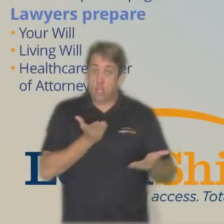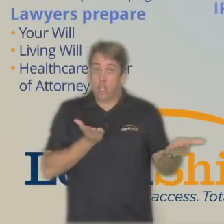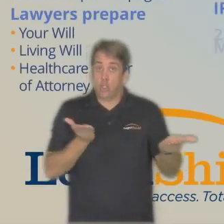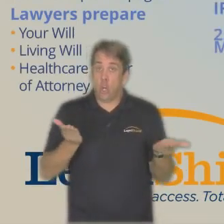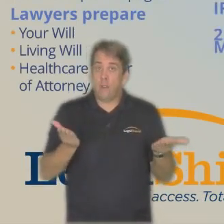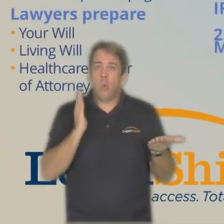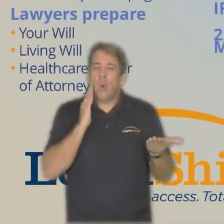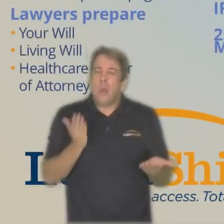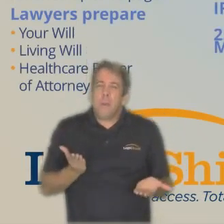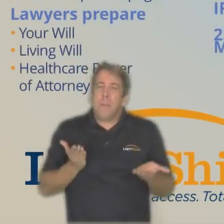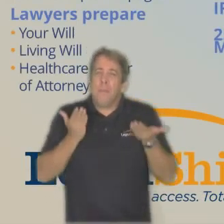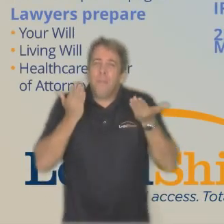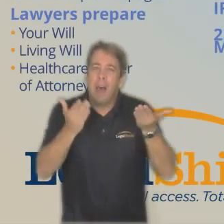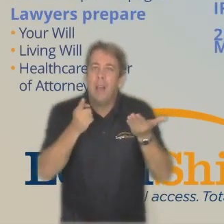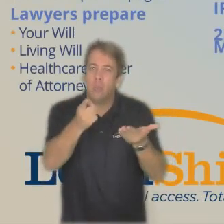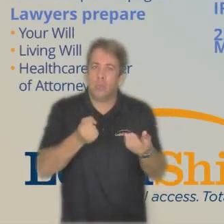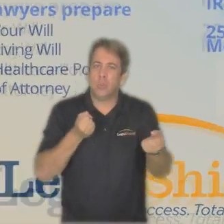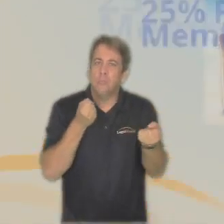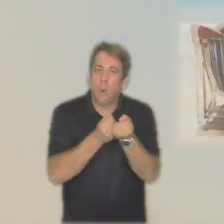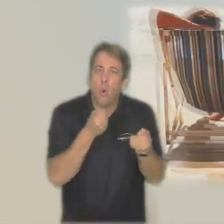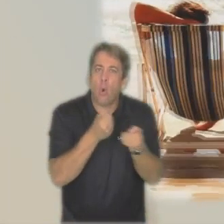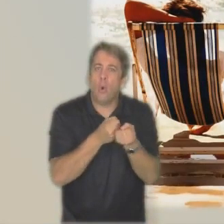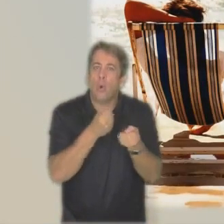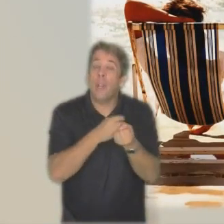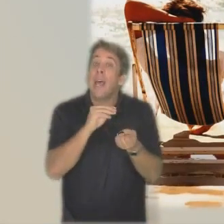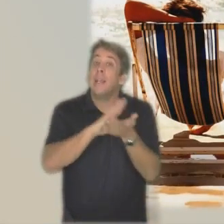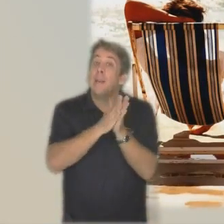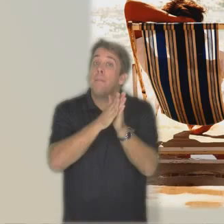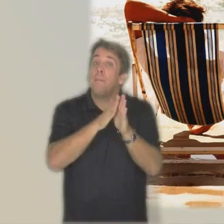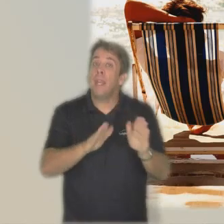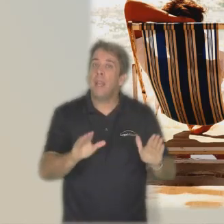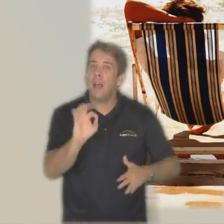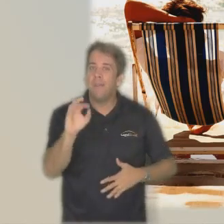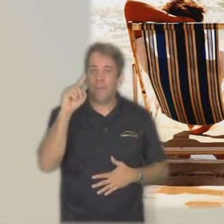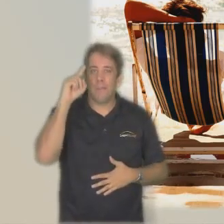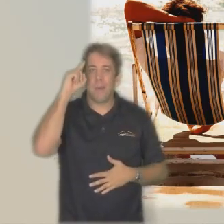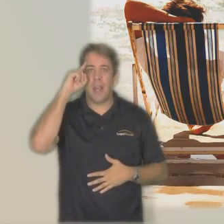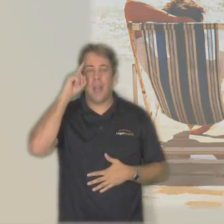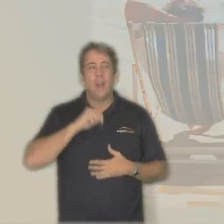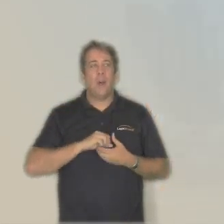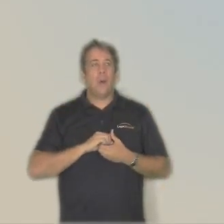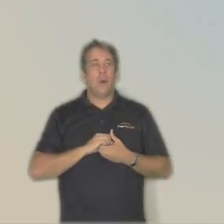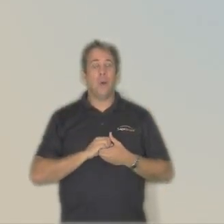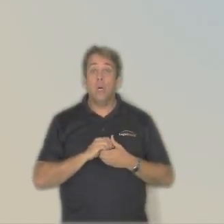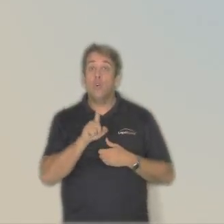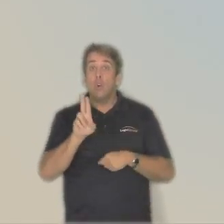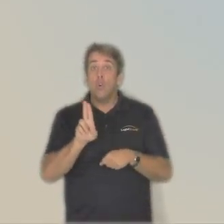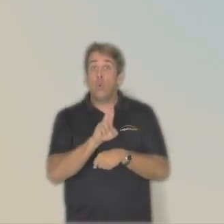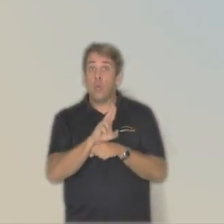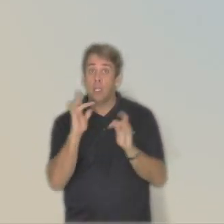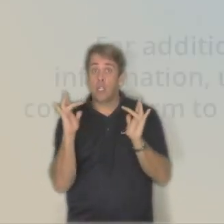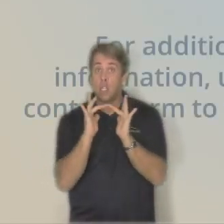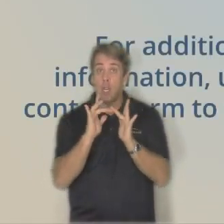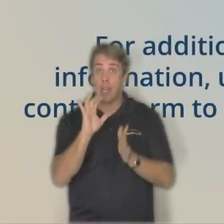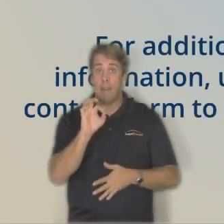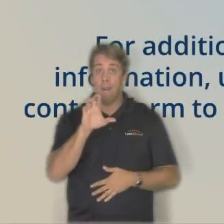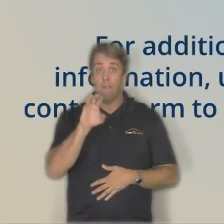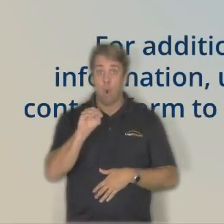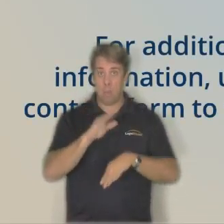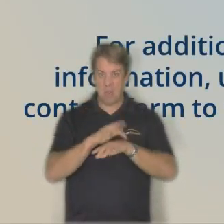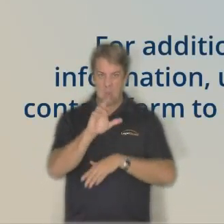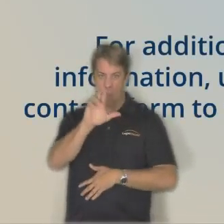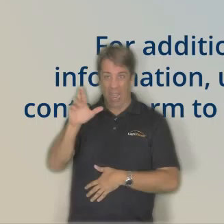we have a service that can bring peace of mind, security, and help to simplify your life. So, use the contact form to the right